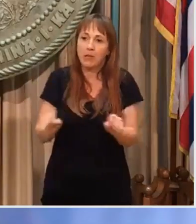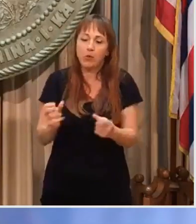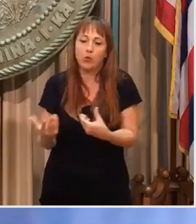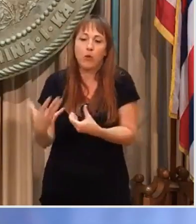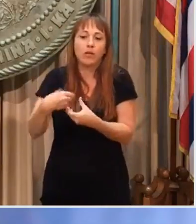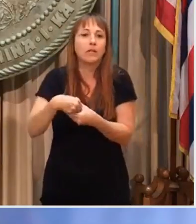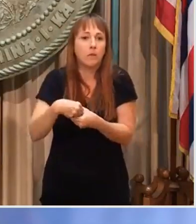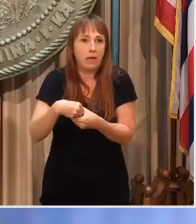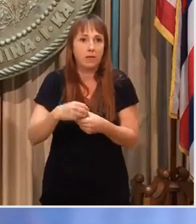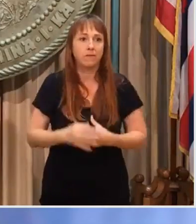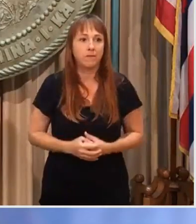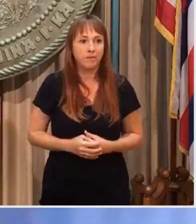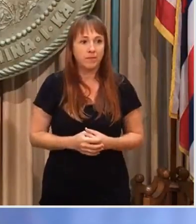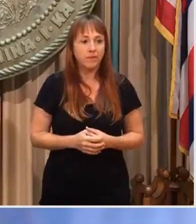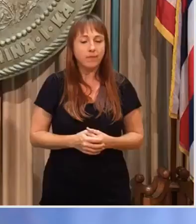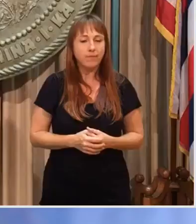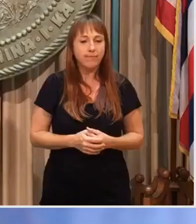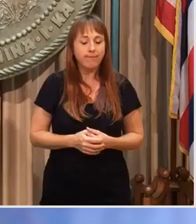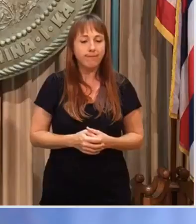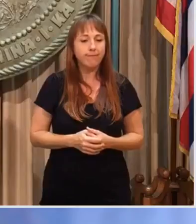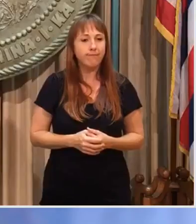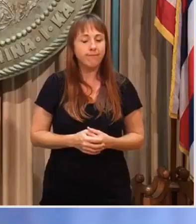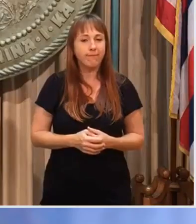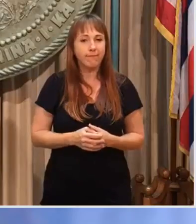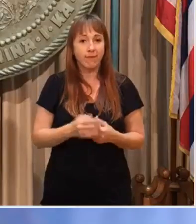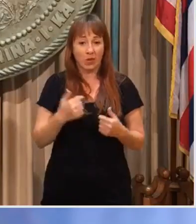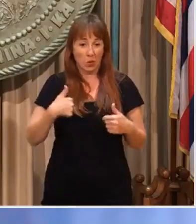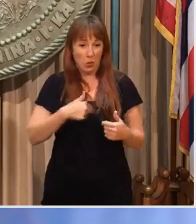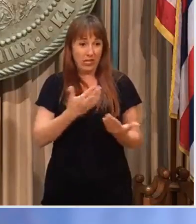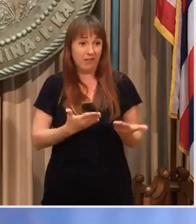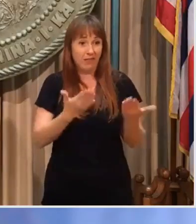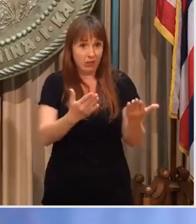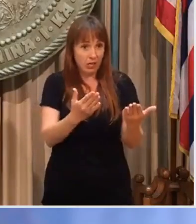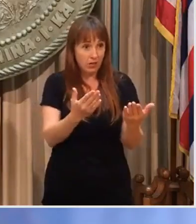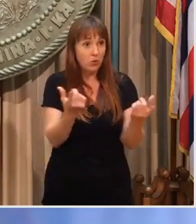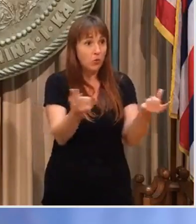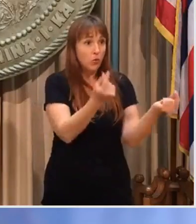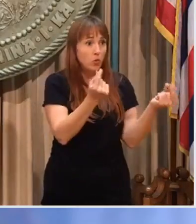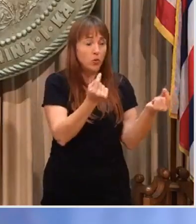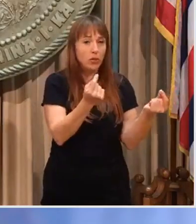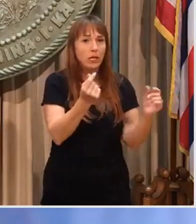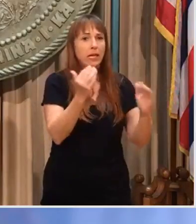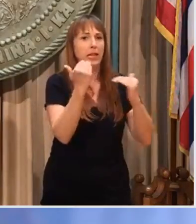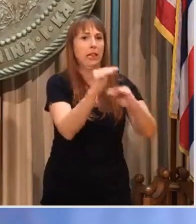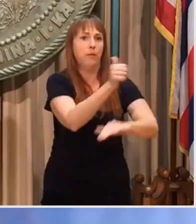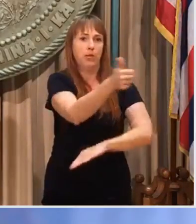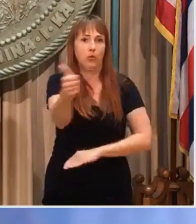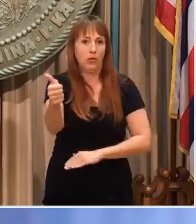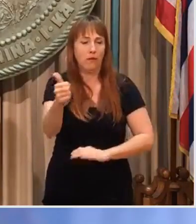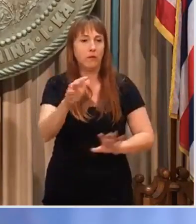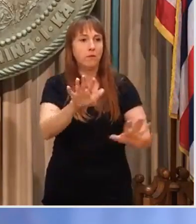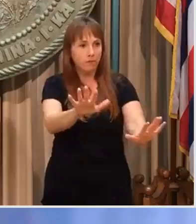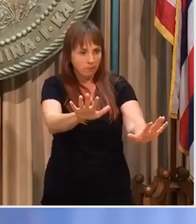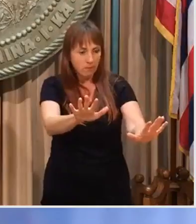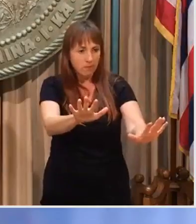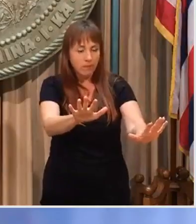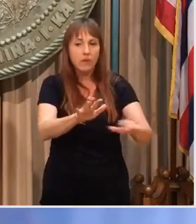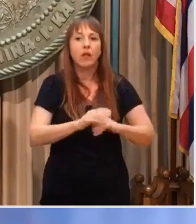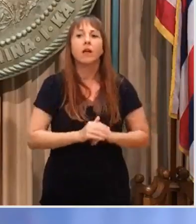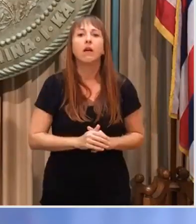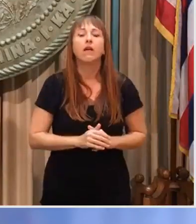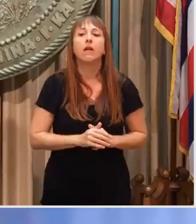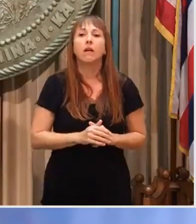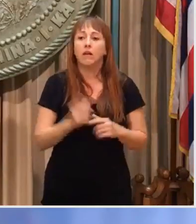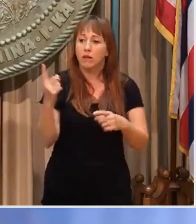to participate. We are suggesting that people should use restraint. There has been